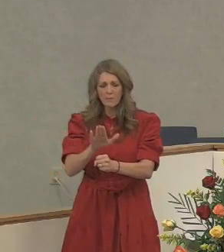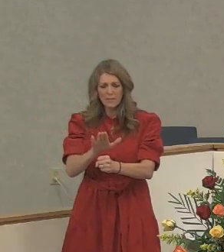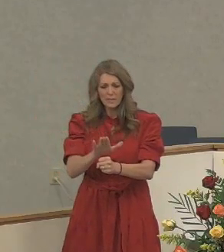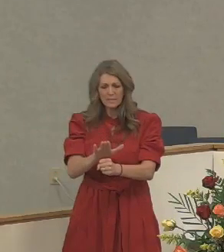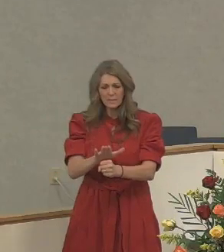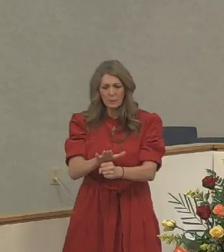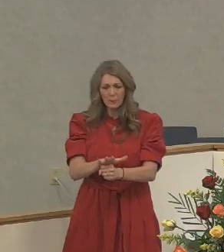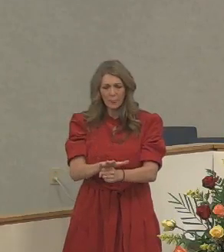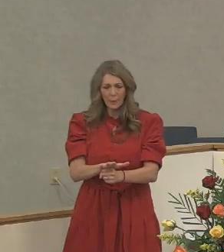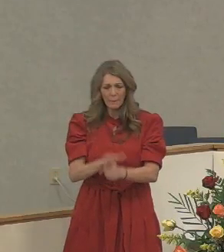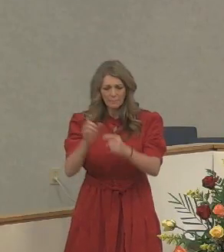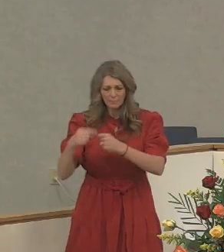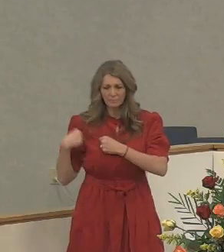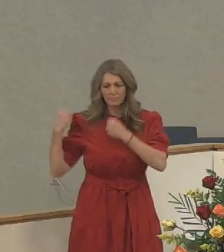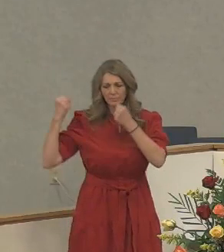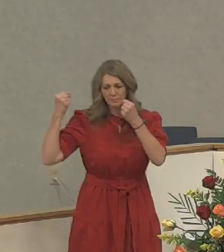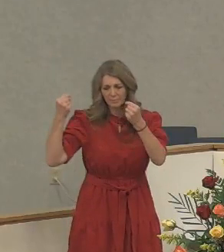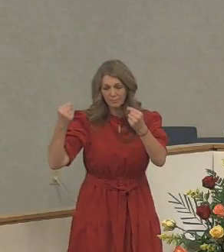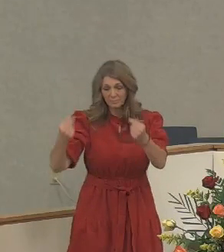promise till he